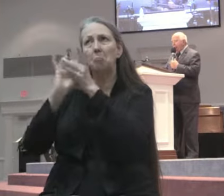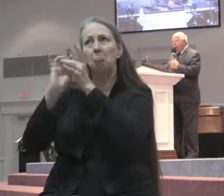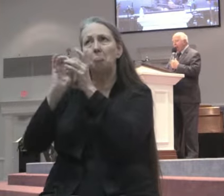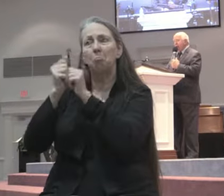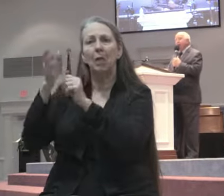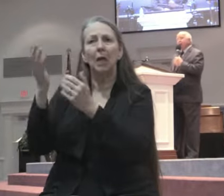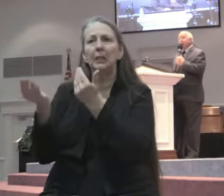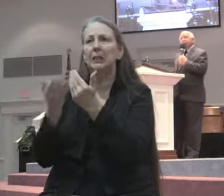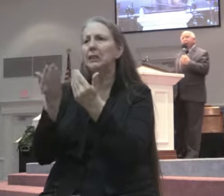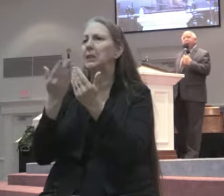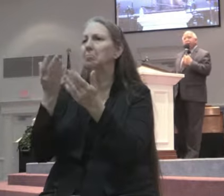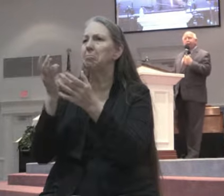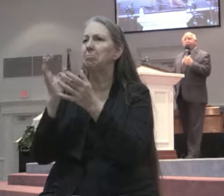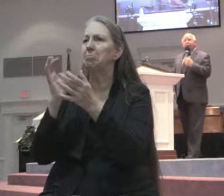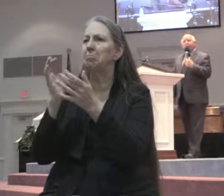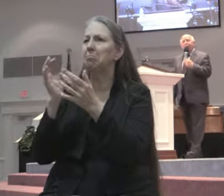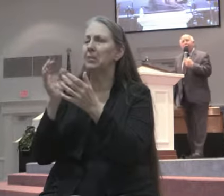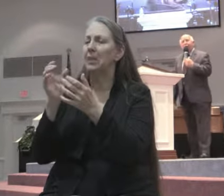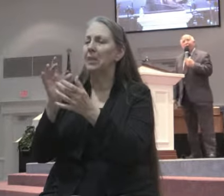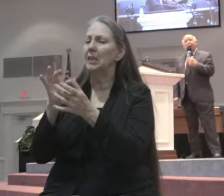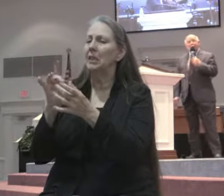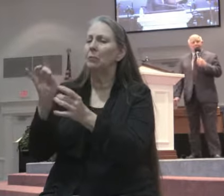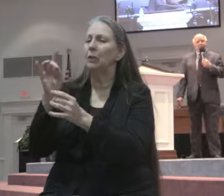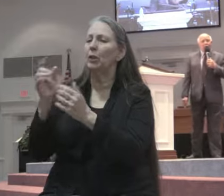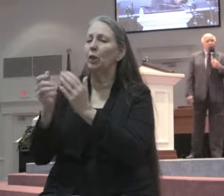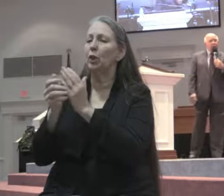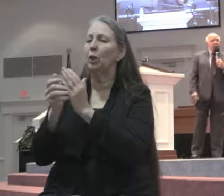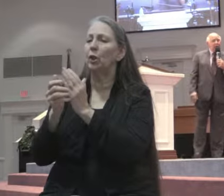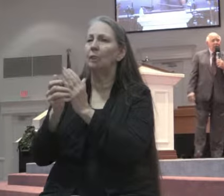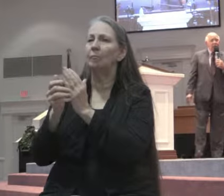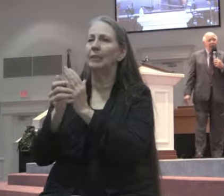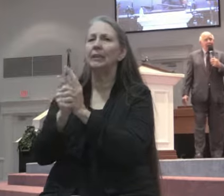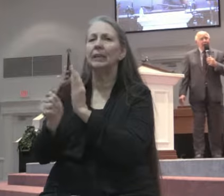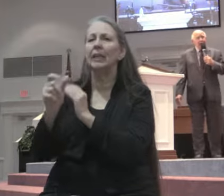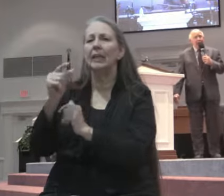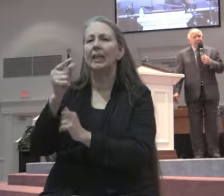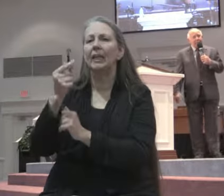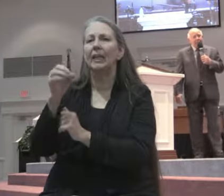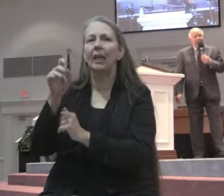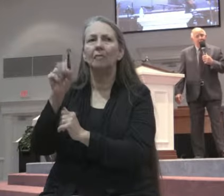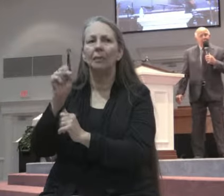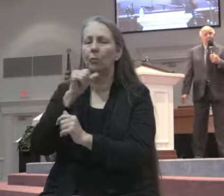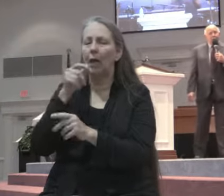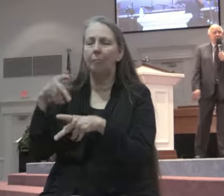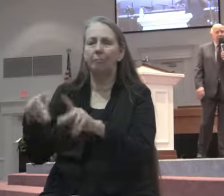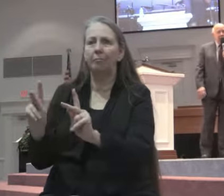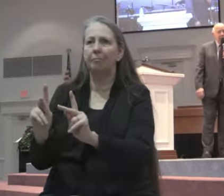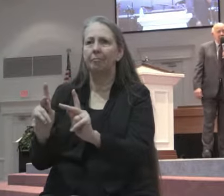with God. Spiritual gifts were not allowed. Of course, we're talking about now